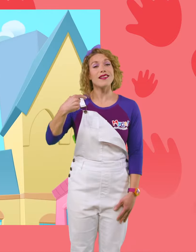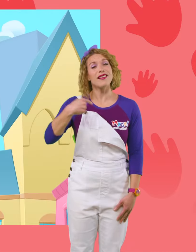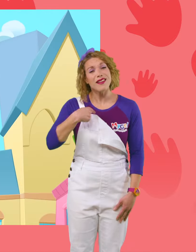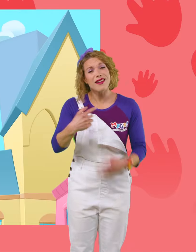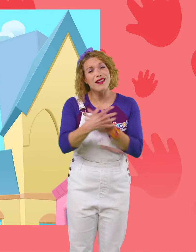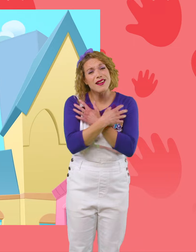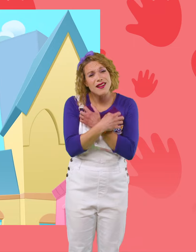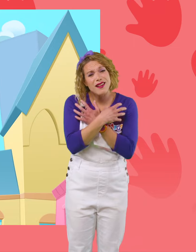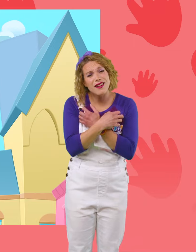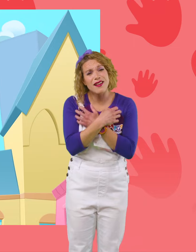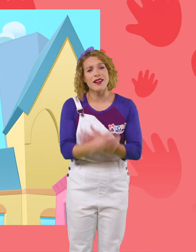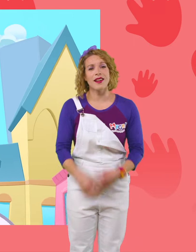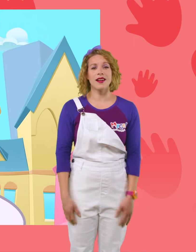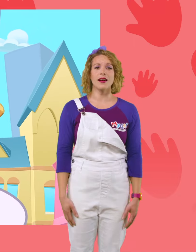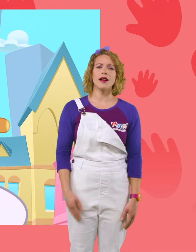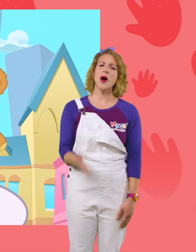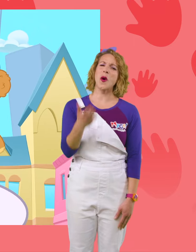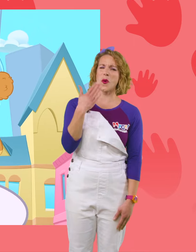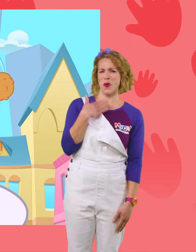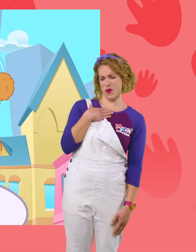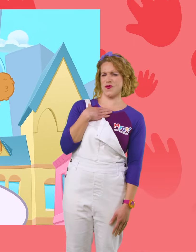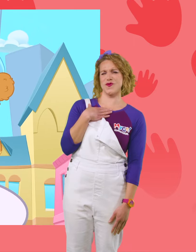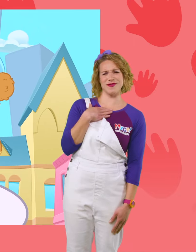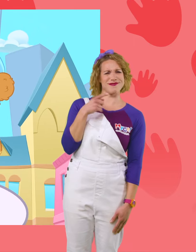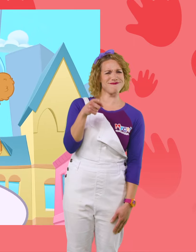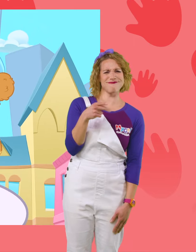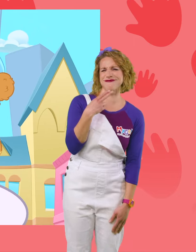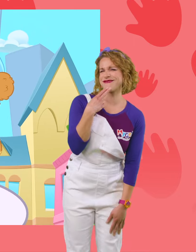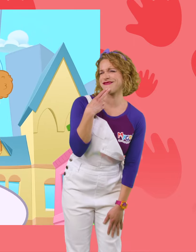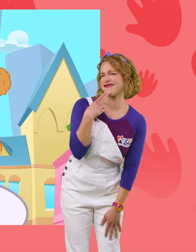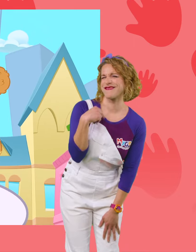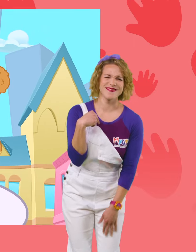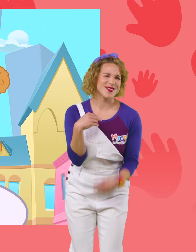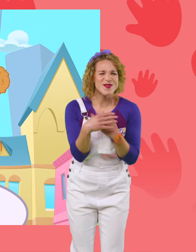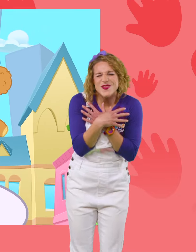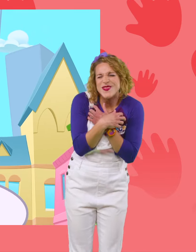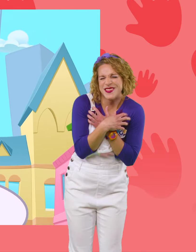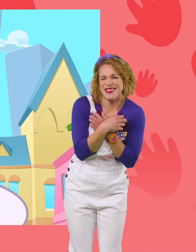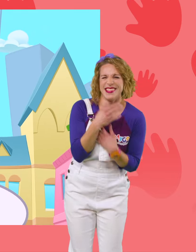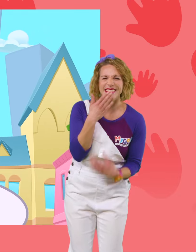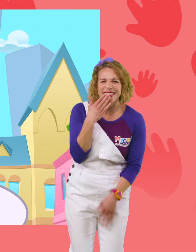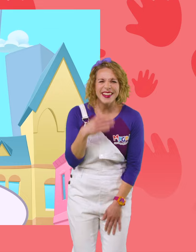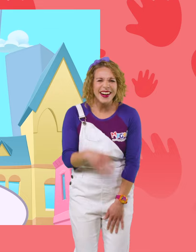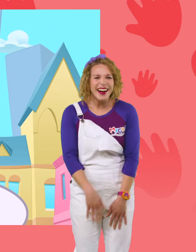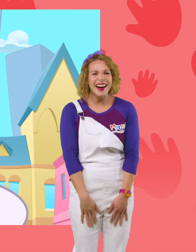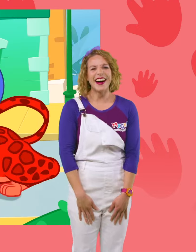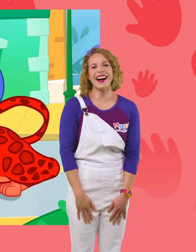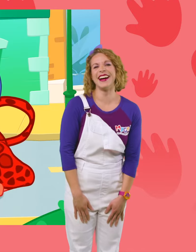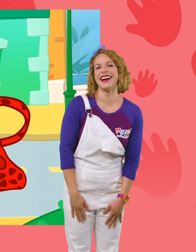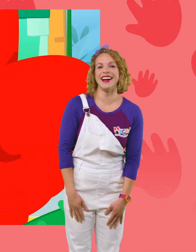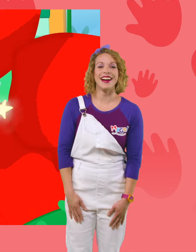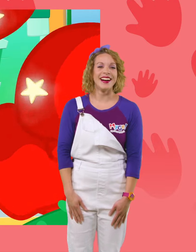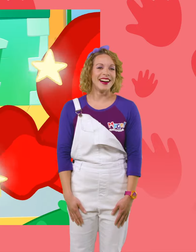Now I'm a teddy bear. Oh, you're such a cute teddy bear.